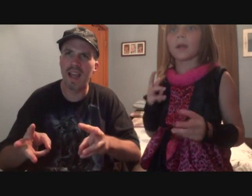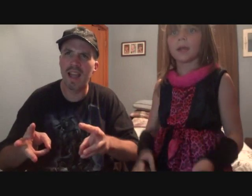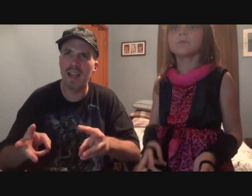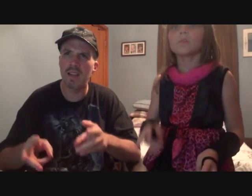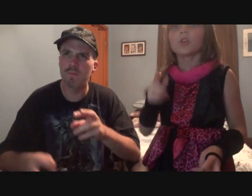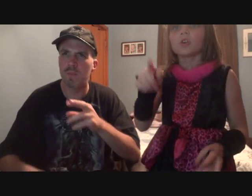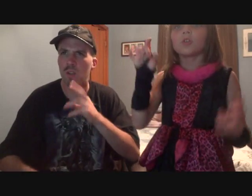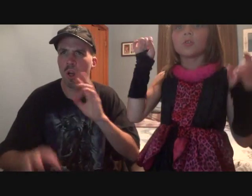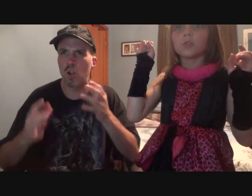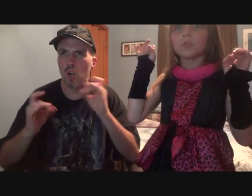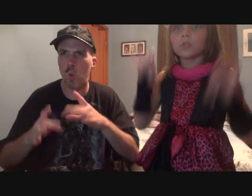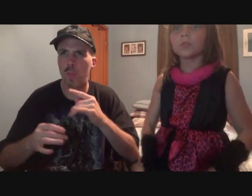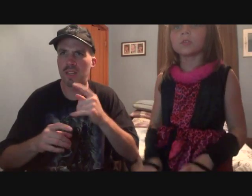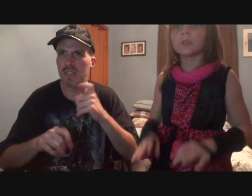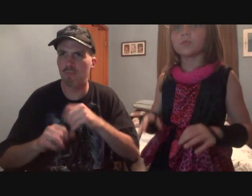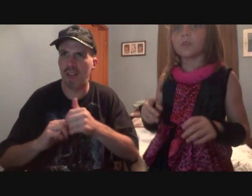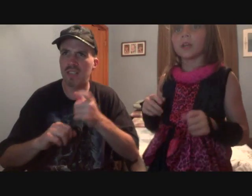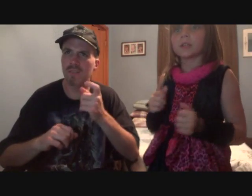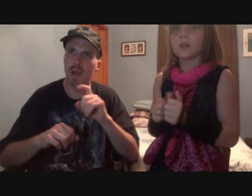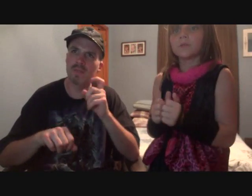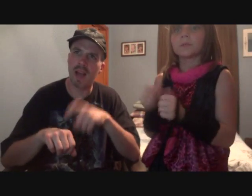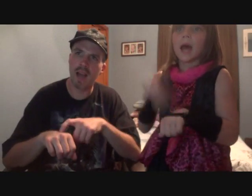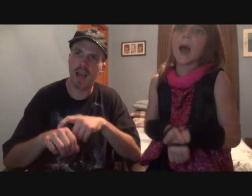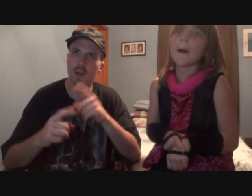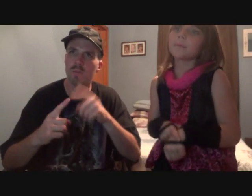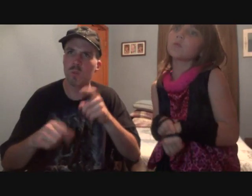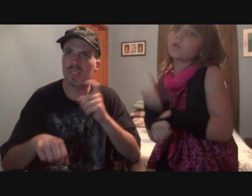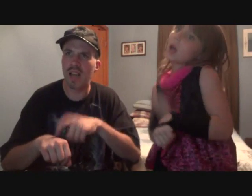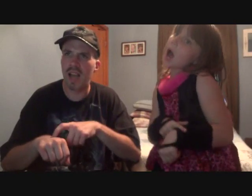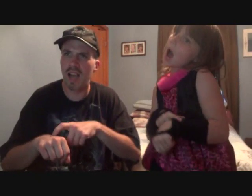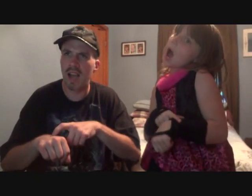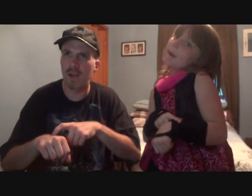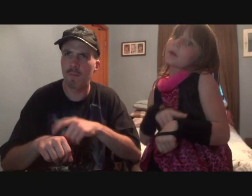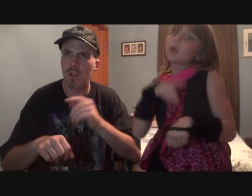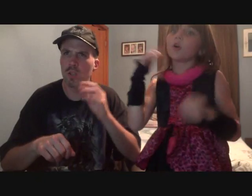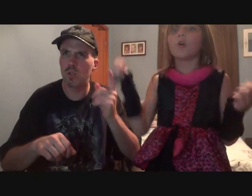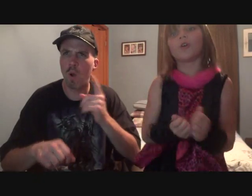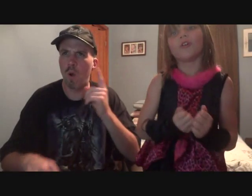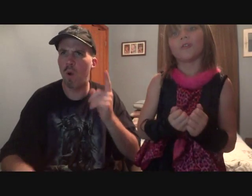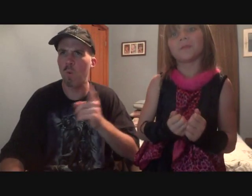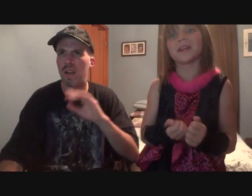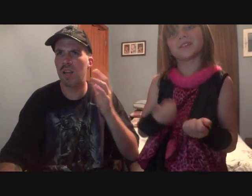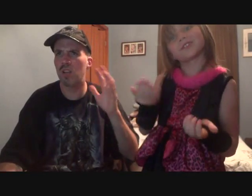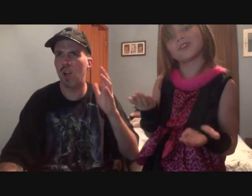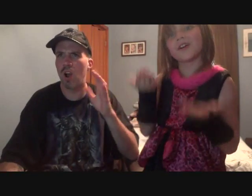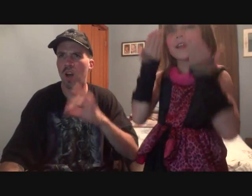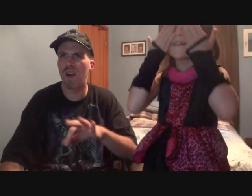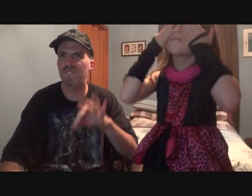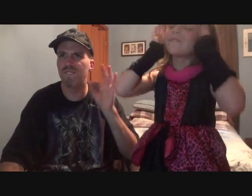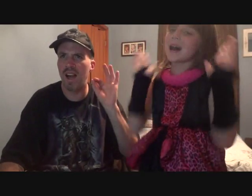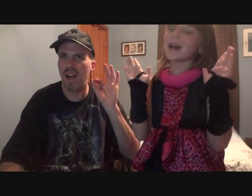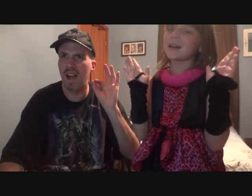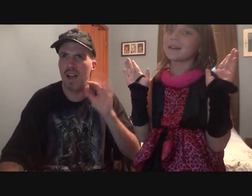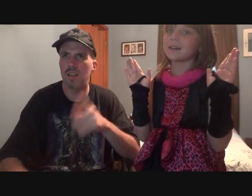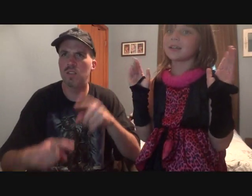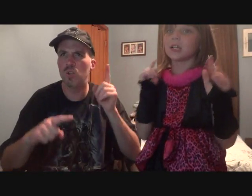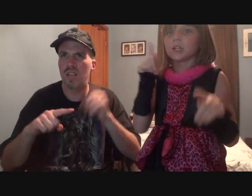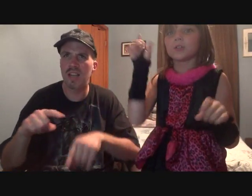You're gonna lose the race from time to time But you're always one of mine You